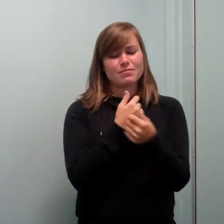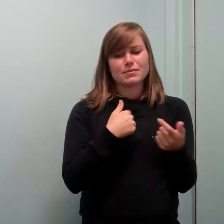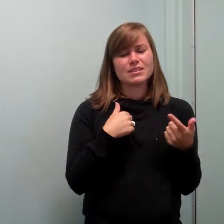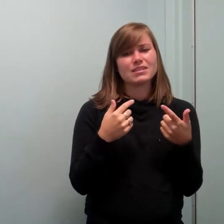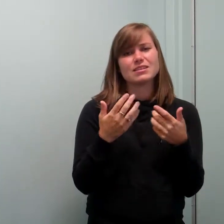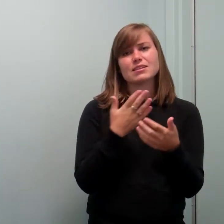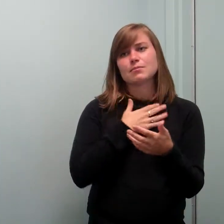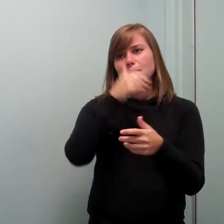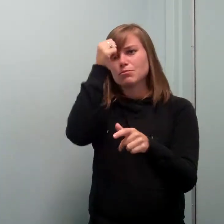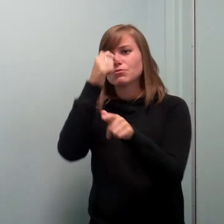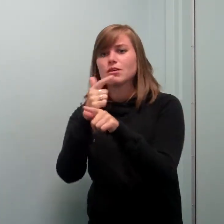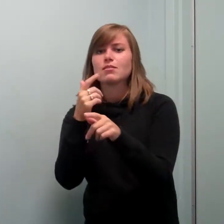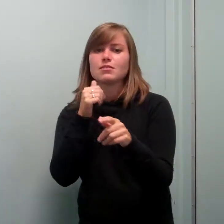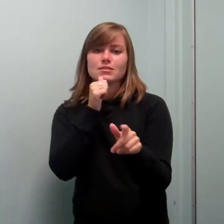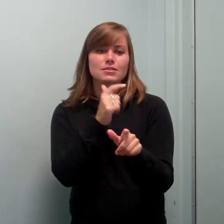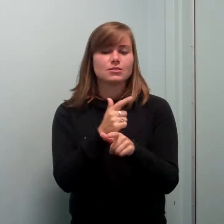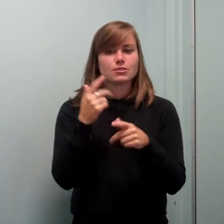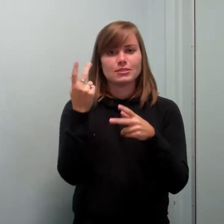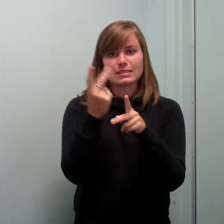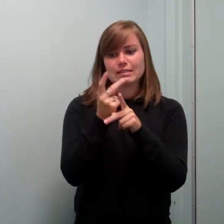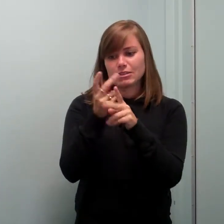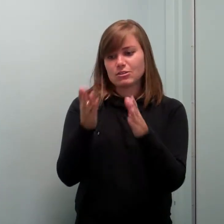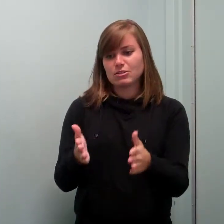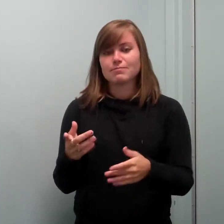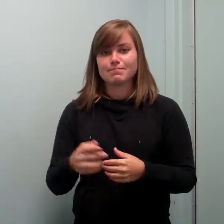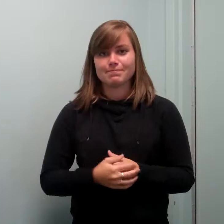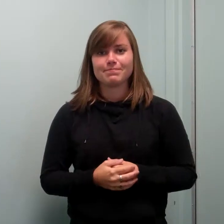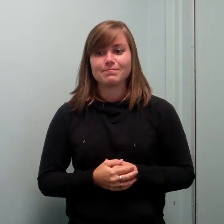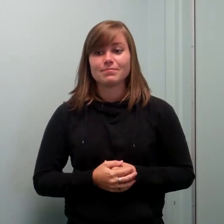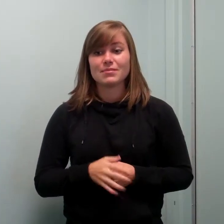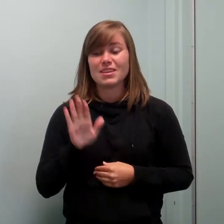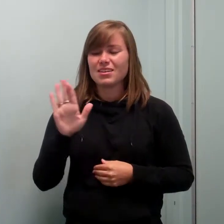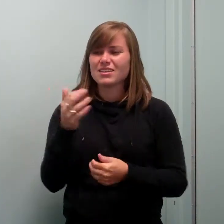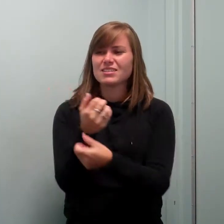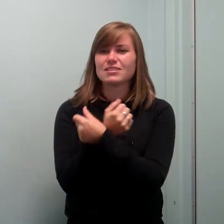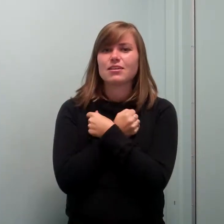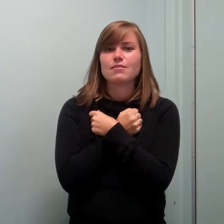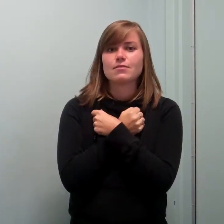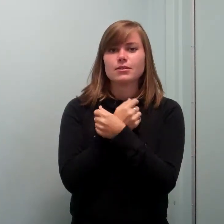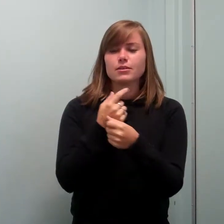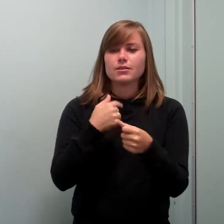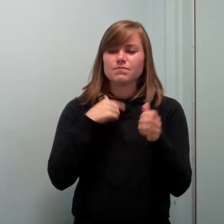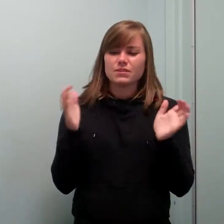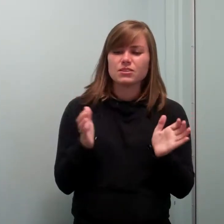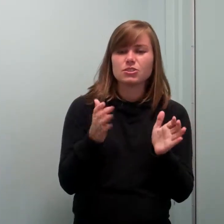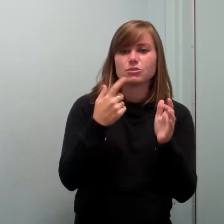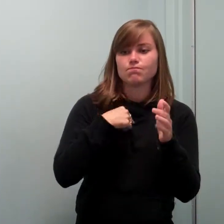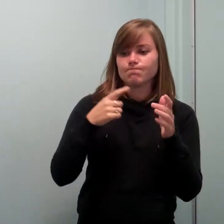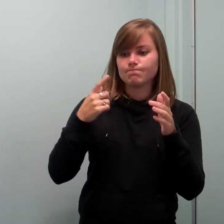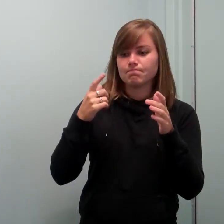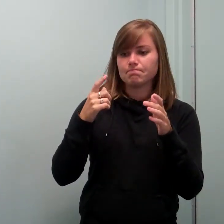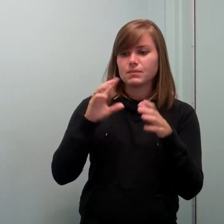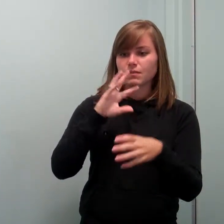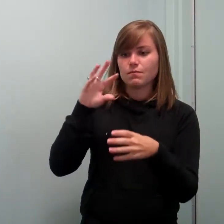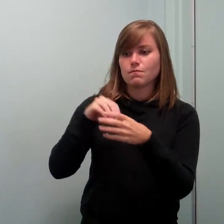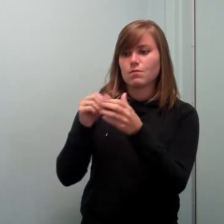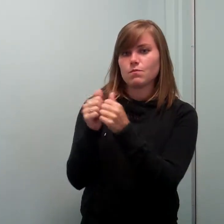his caregivers. And that love makes us want to be around him even now, even when it's so hard. When you take